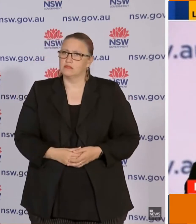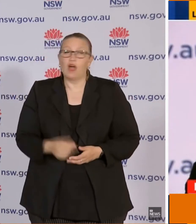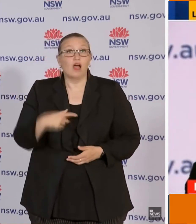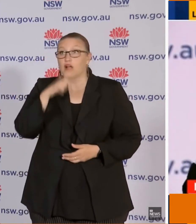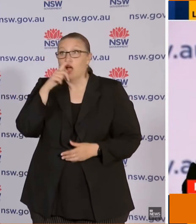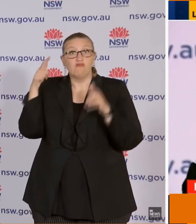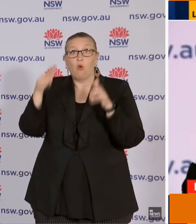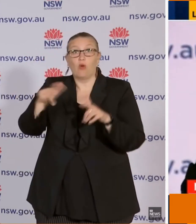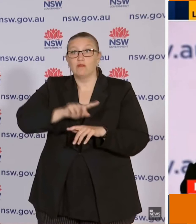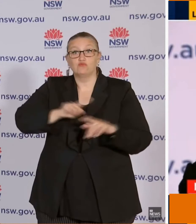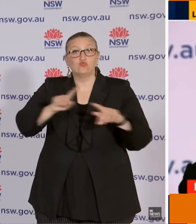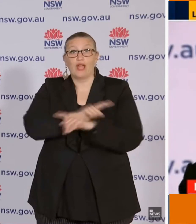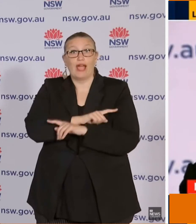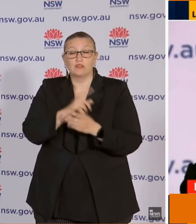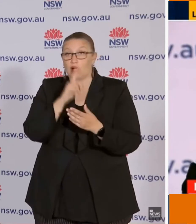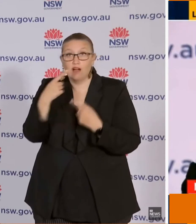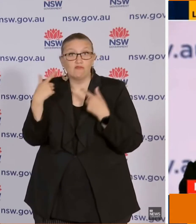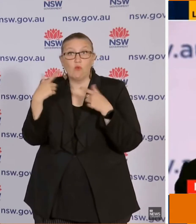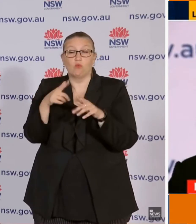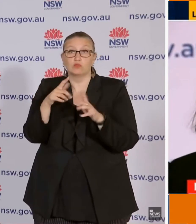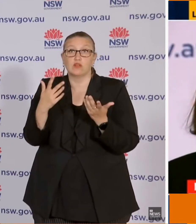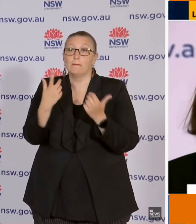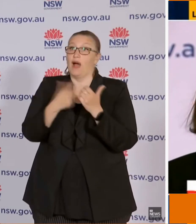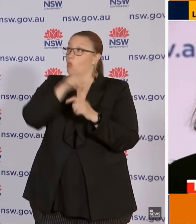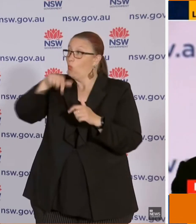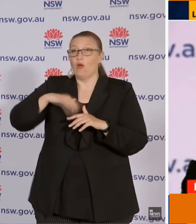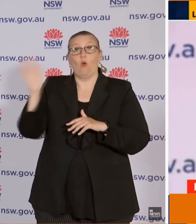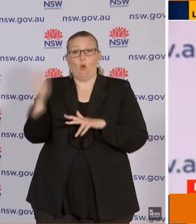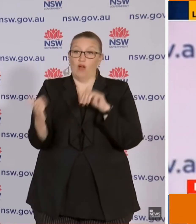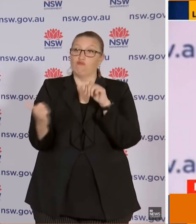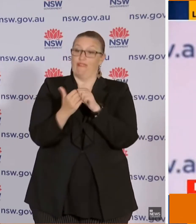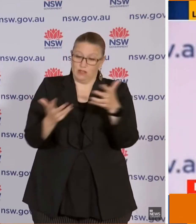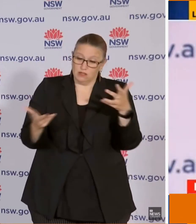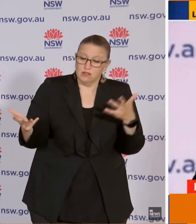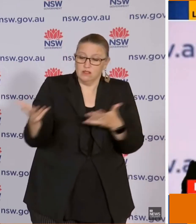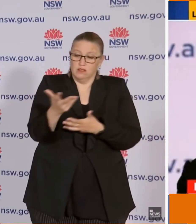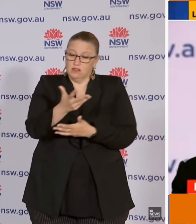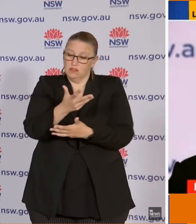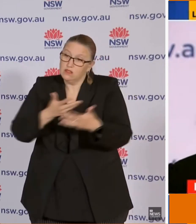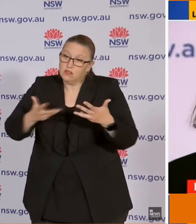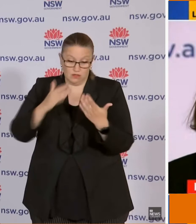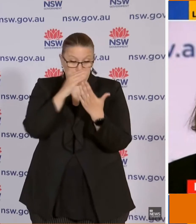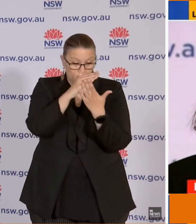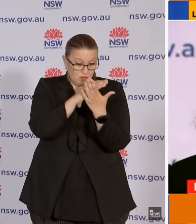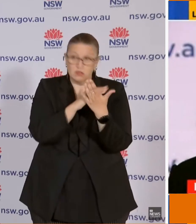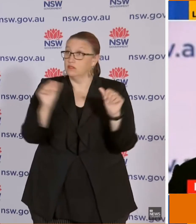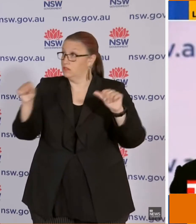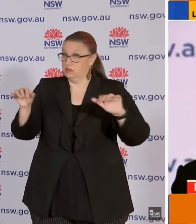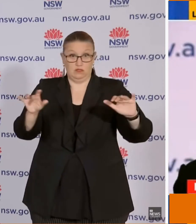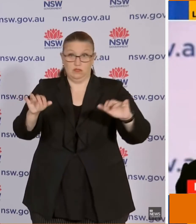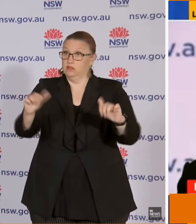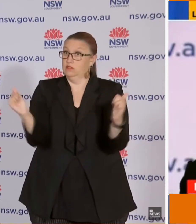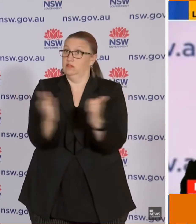walked away from what is a plan we've all signed up to. This is when we really need to think of ourselves not just as citizens of a state, but citizens